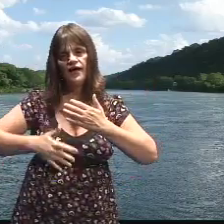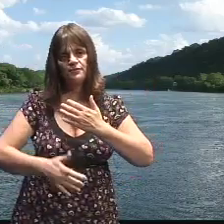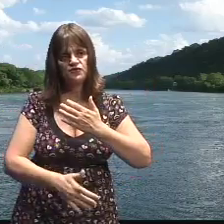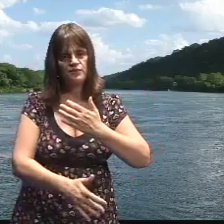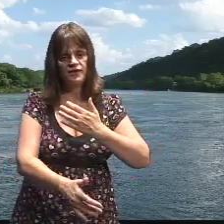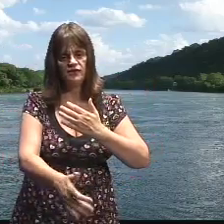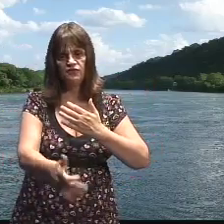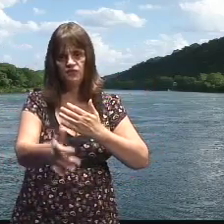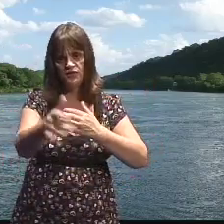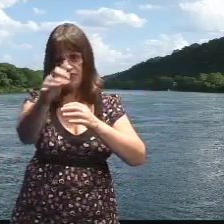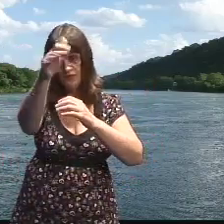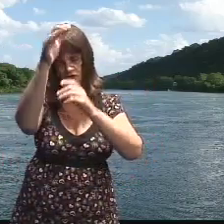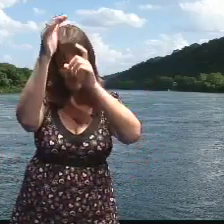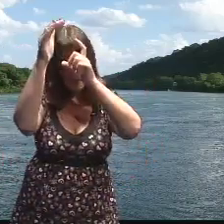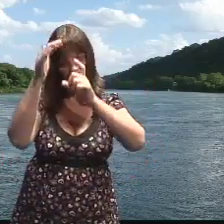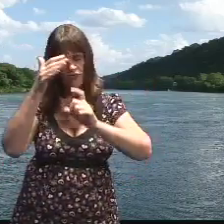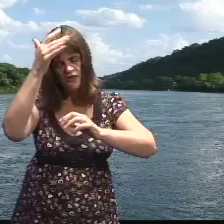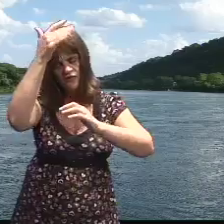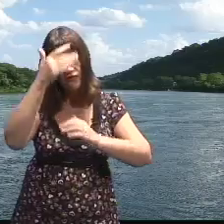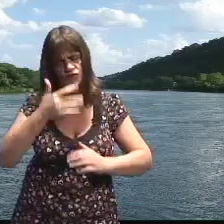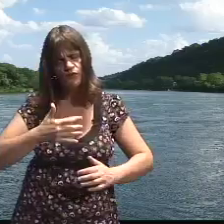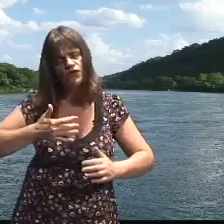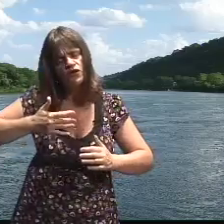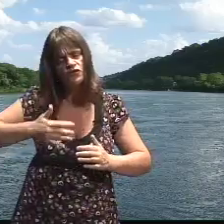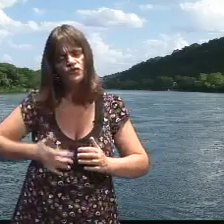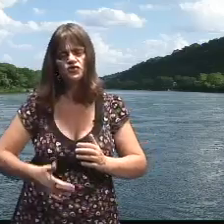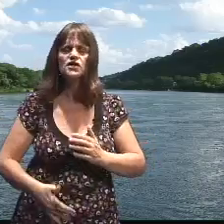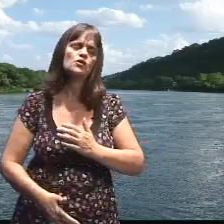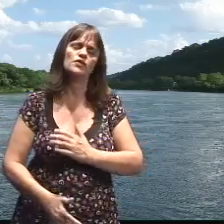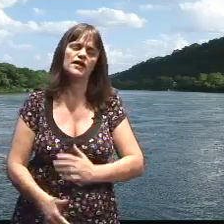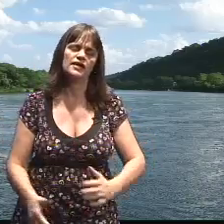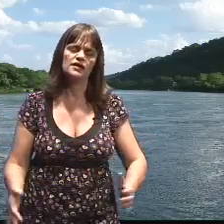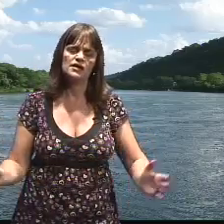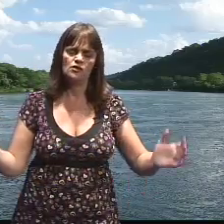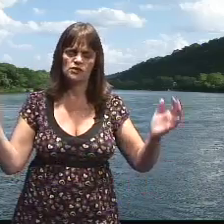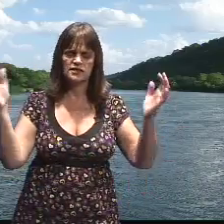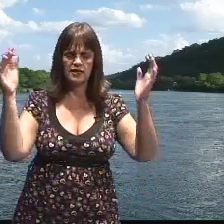Perhaps for many of you, it is your health. This one knows what that was like.